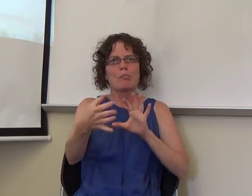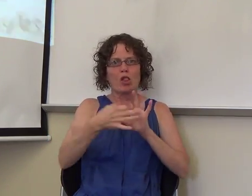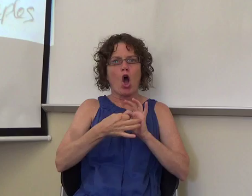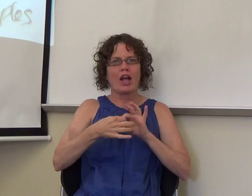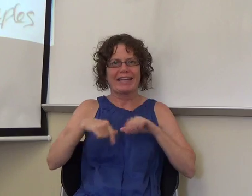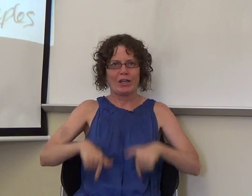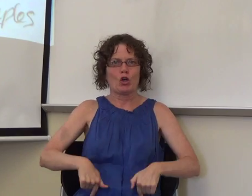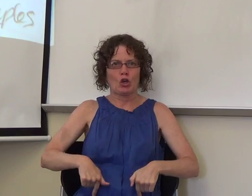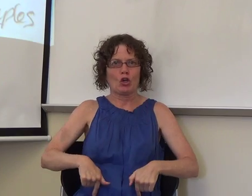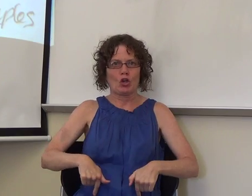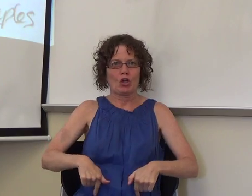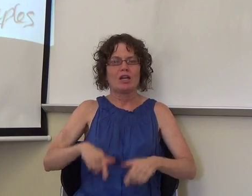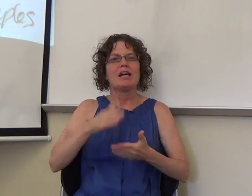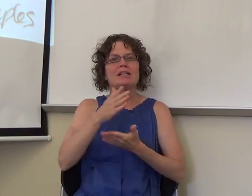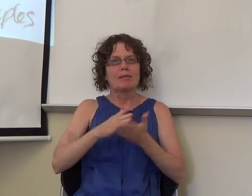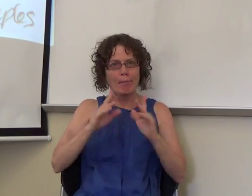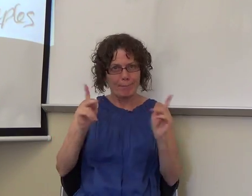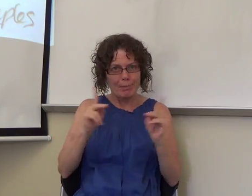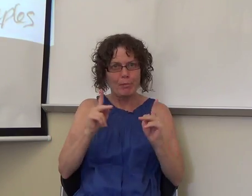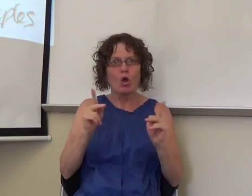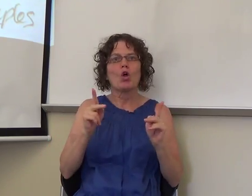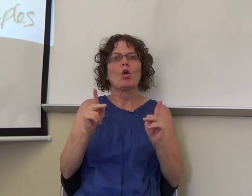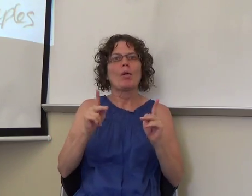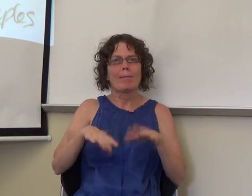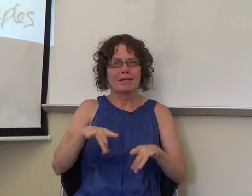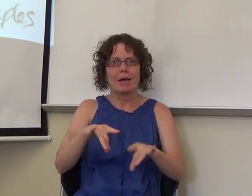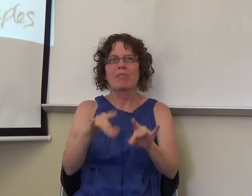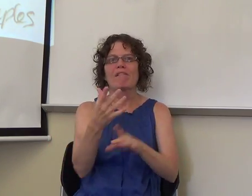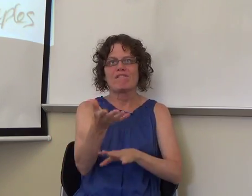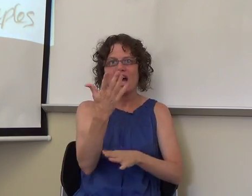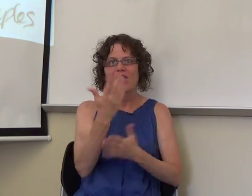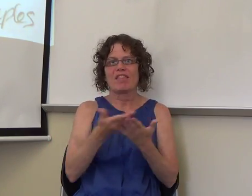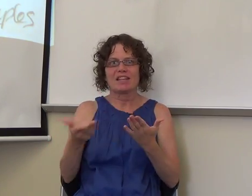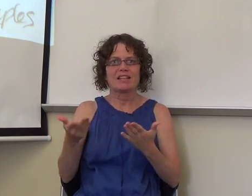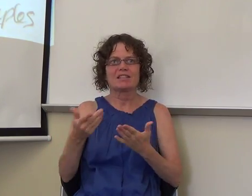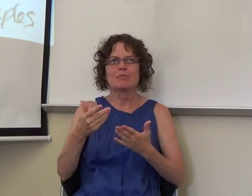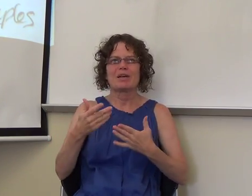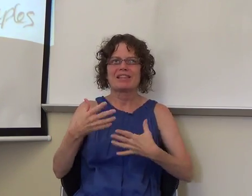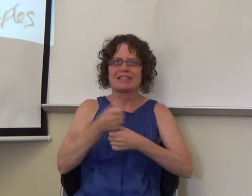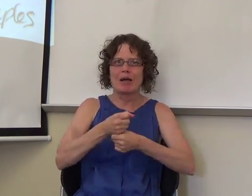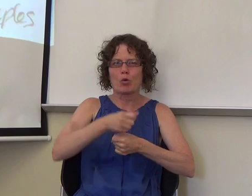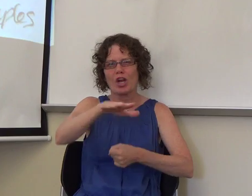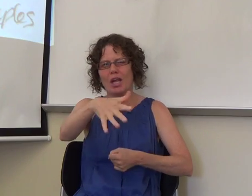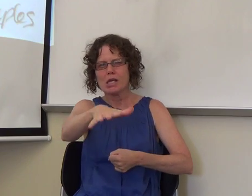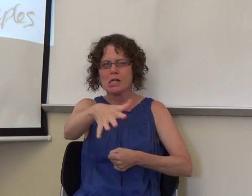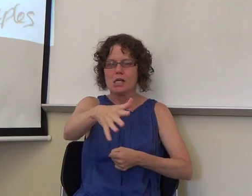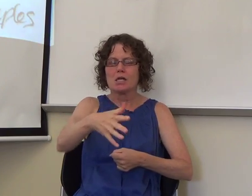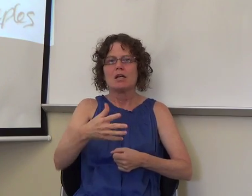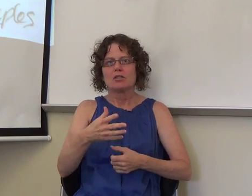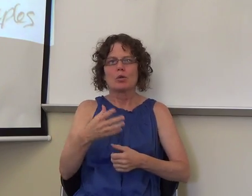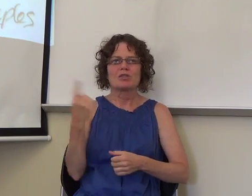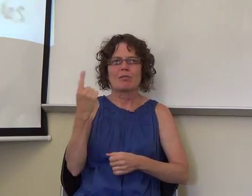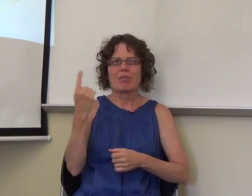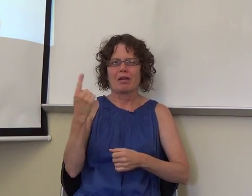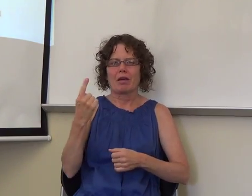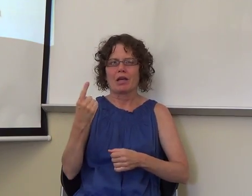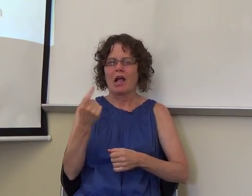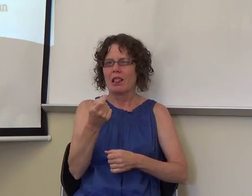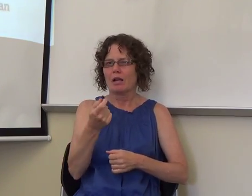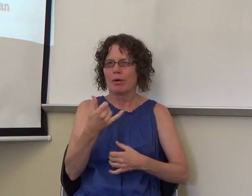Some people did pick up the 5 things, but then they didn't quite get the summary right, okay? So there was something going on wrong. Or they picked up the